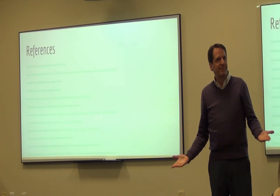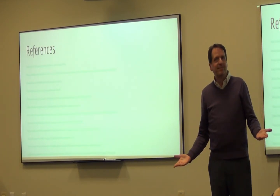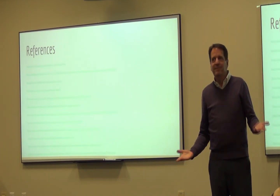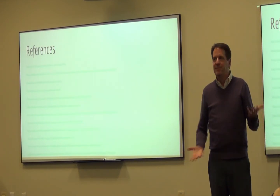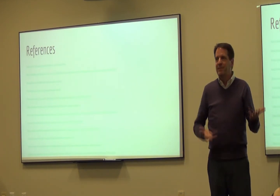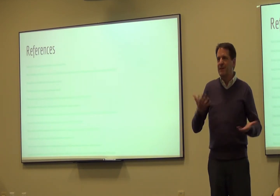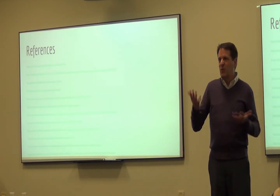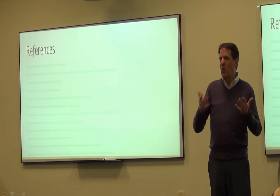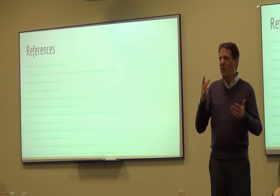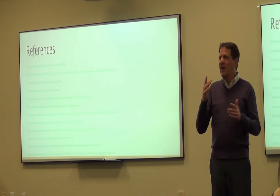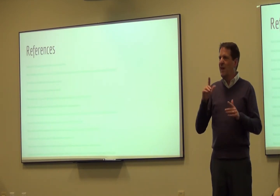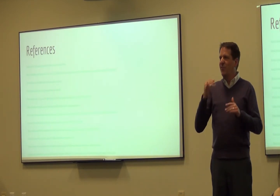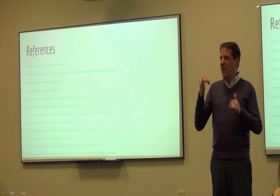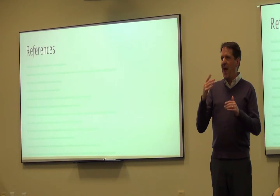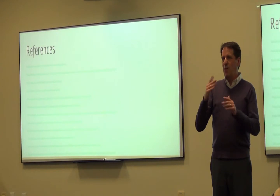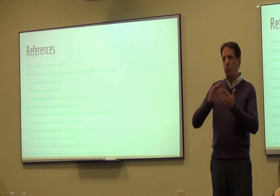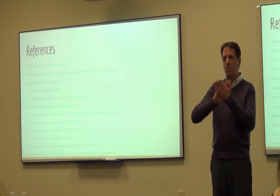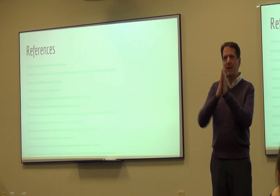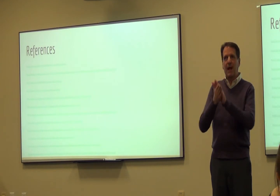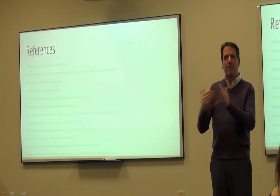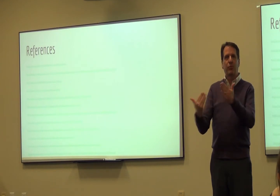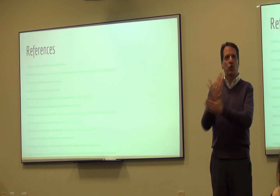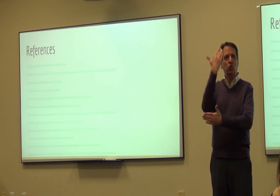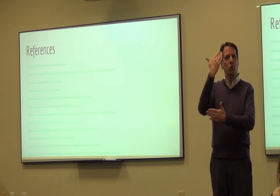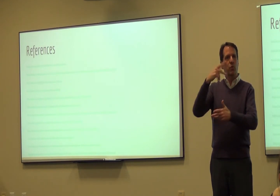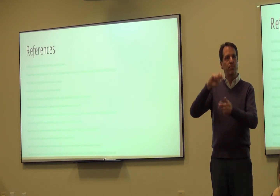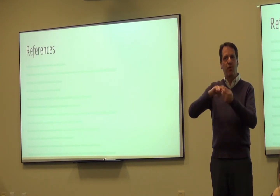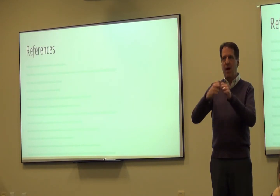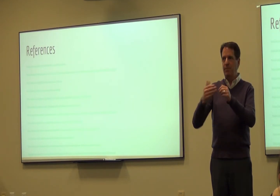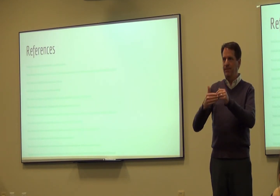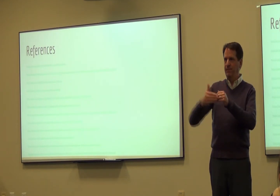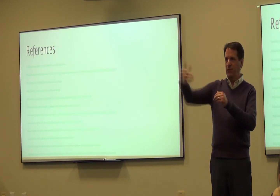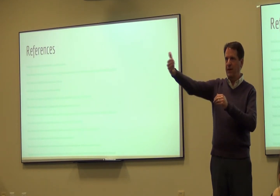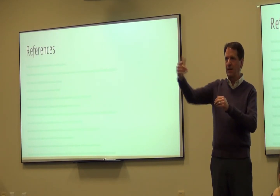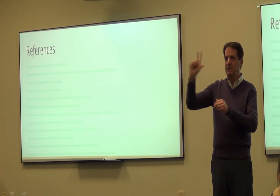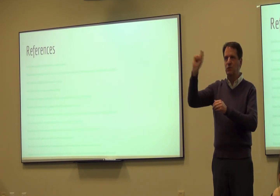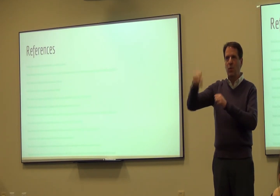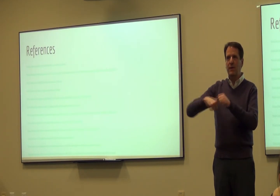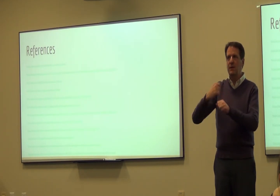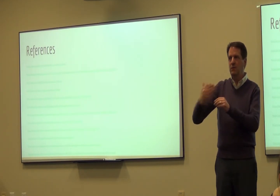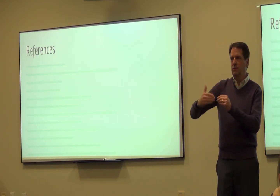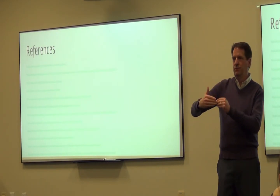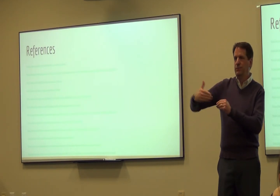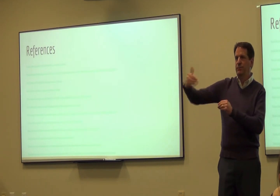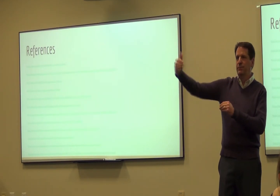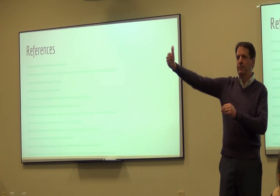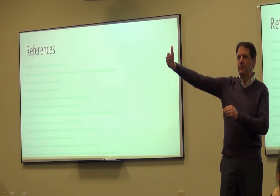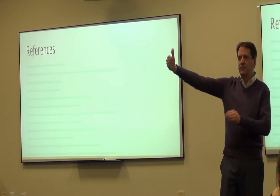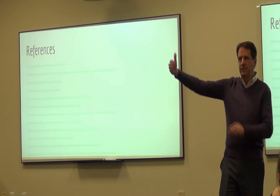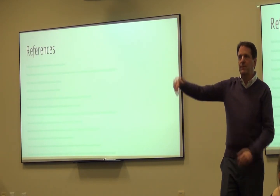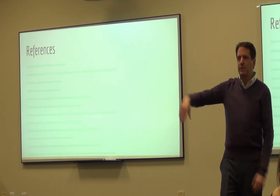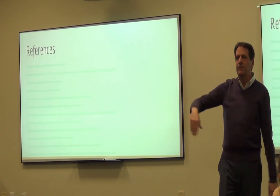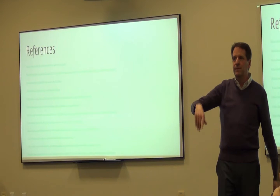need jobs, so they're willing to go over to Japan. So, and that's becoming a new future problem for the next 20